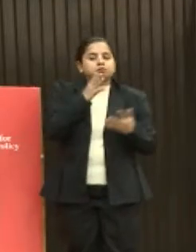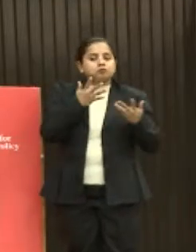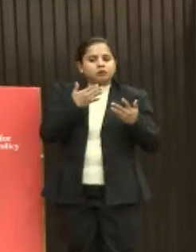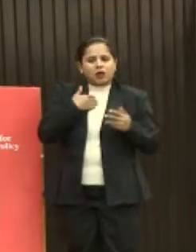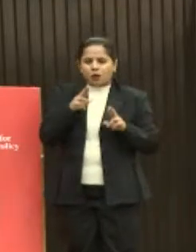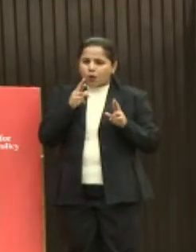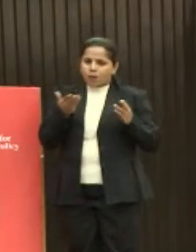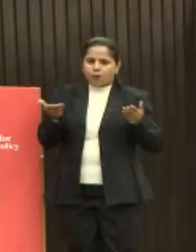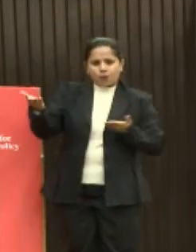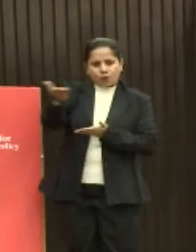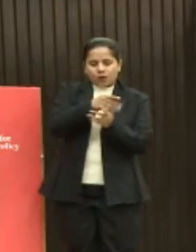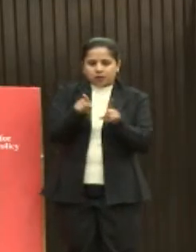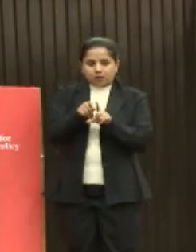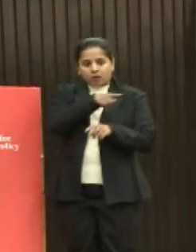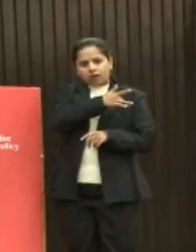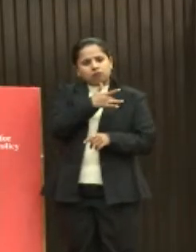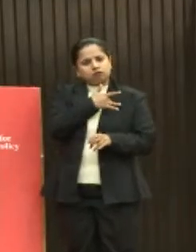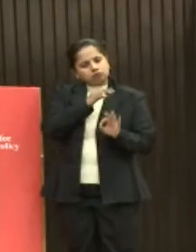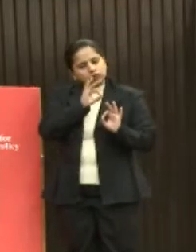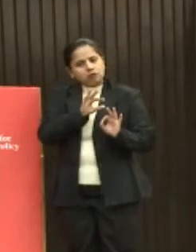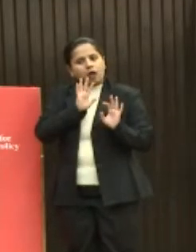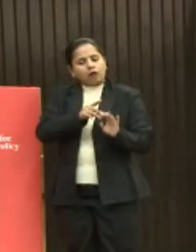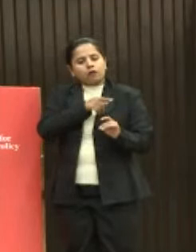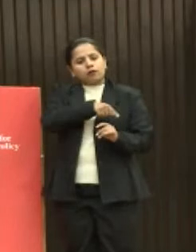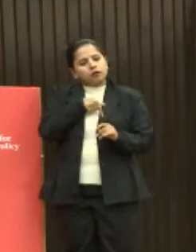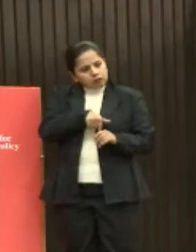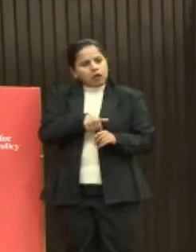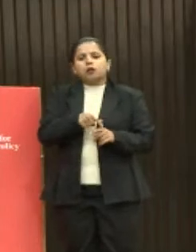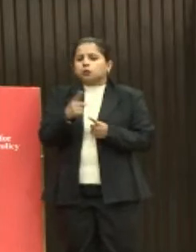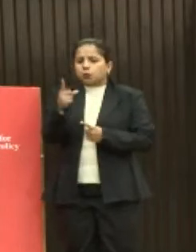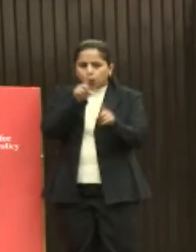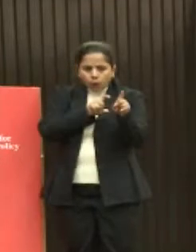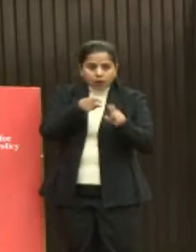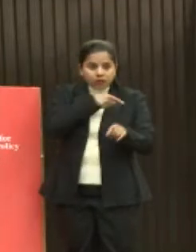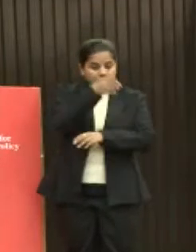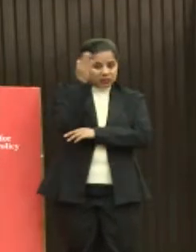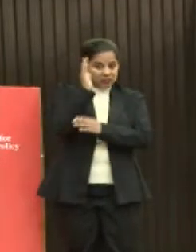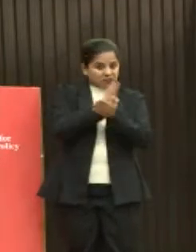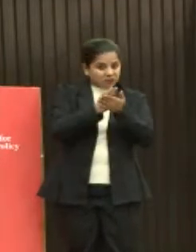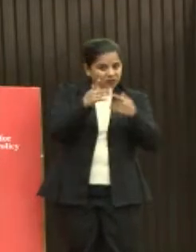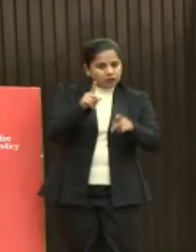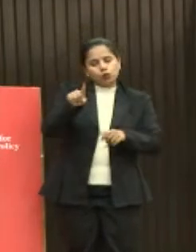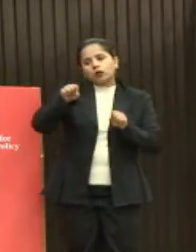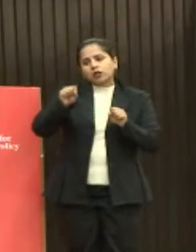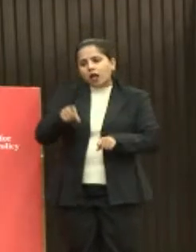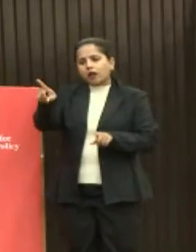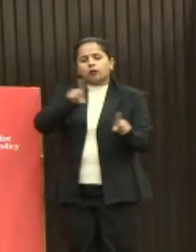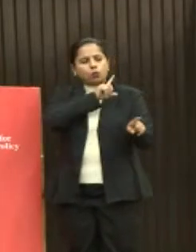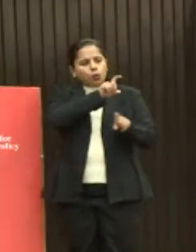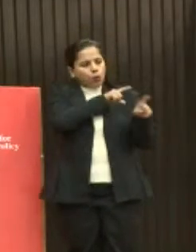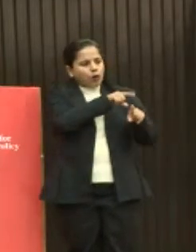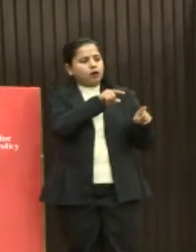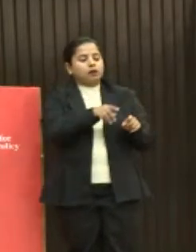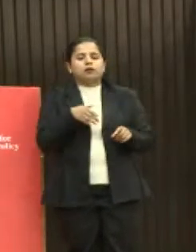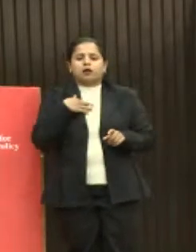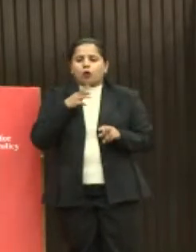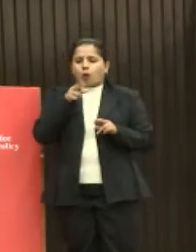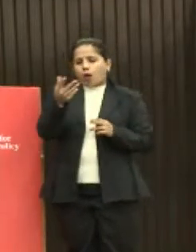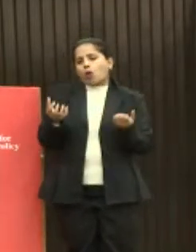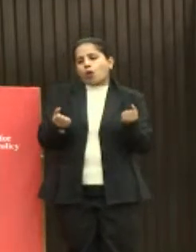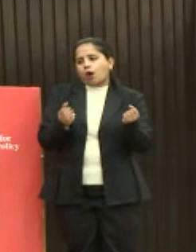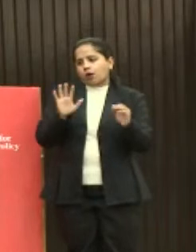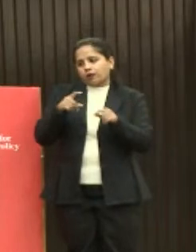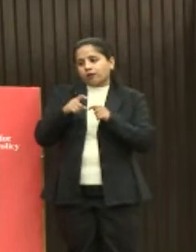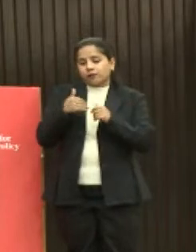all of you. He's also very kindly consented to take questions after his lecture. So I request that everyone stays back. Without